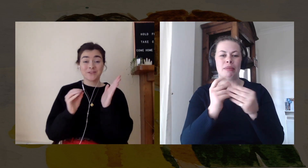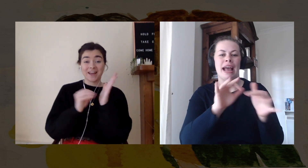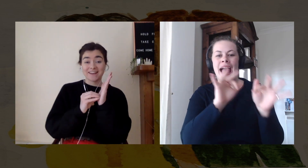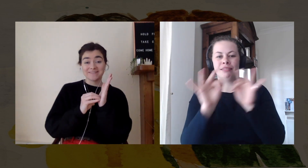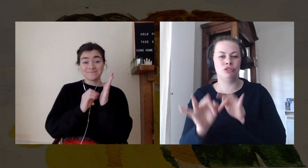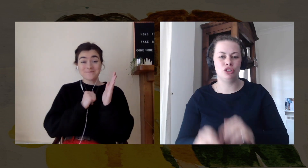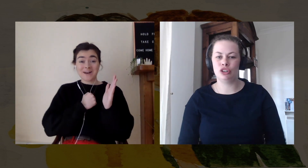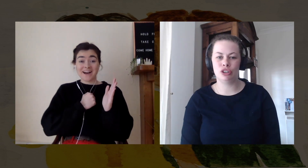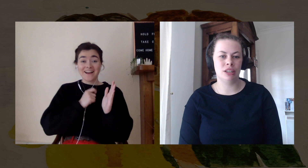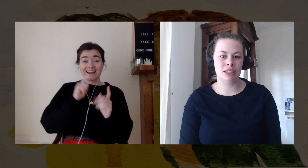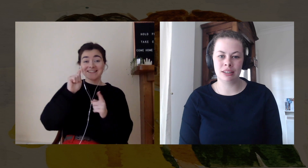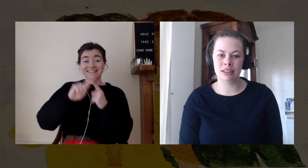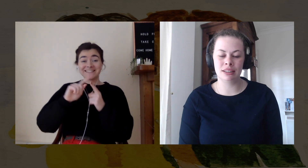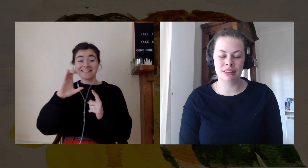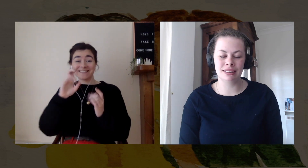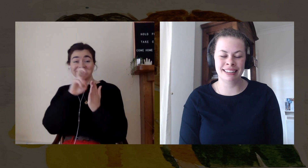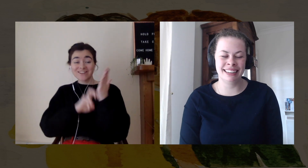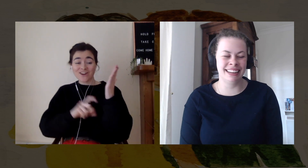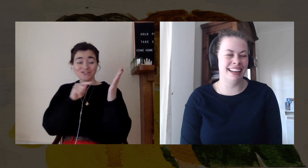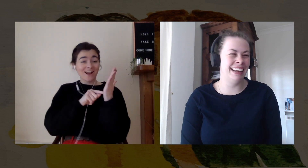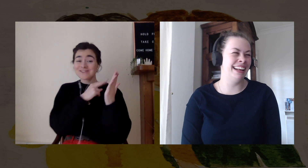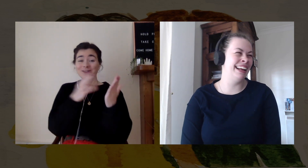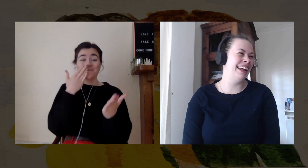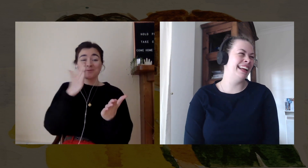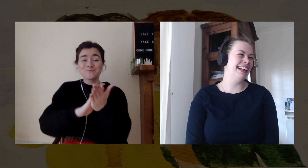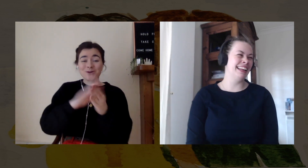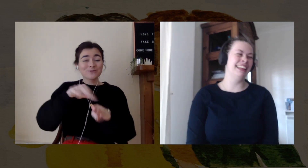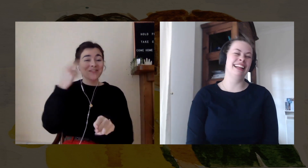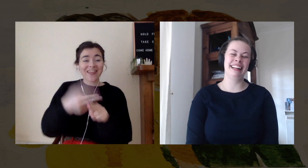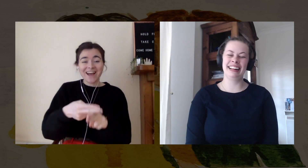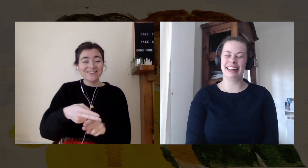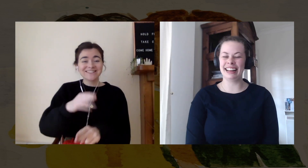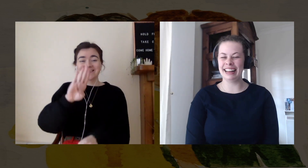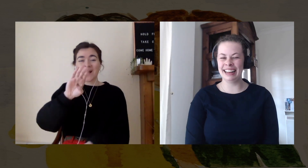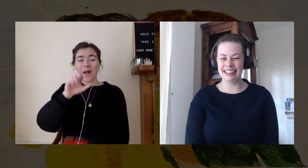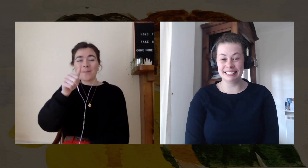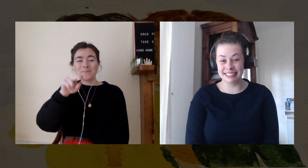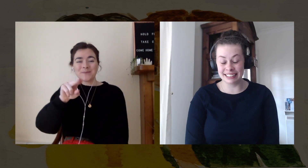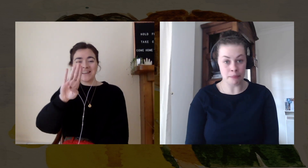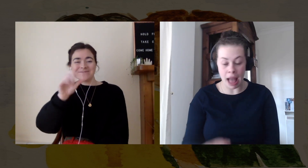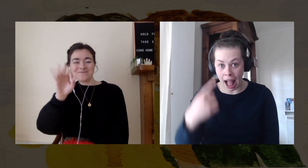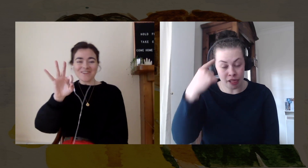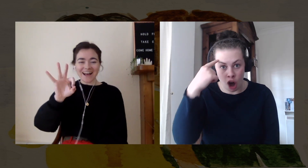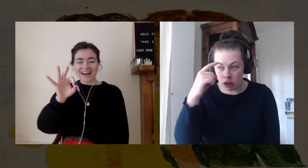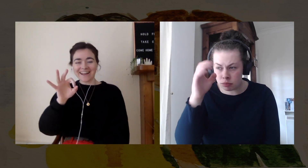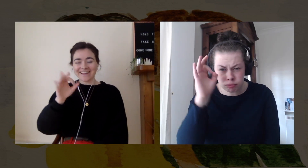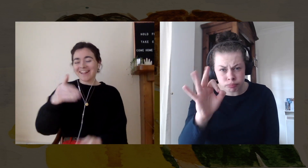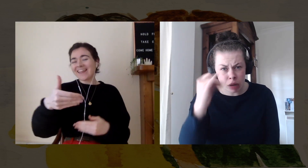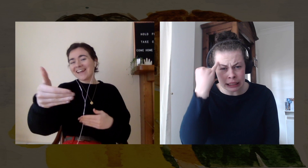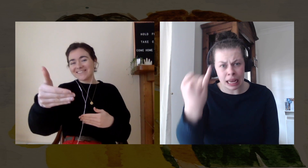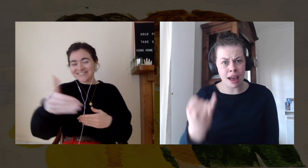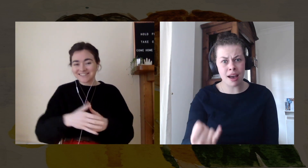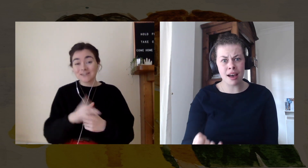in future. I just thought it was genius. Honestly, that's so good. So that's just so important. Yeah. And that's the physical side of